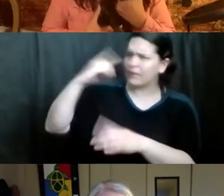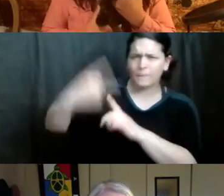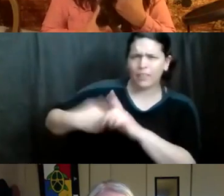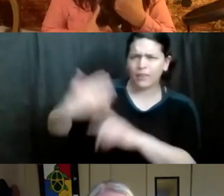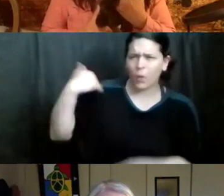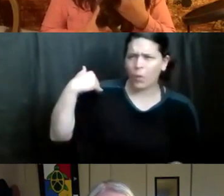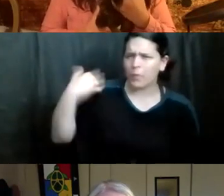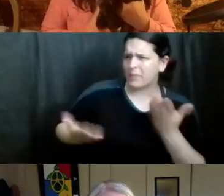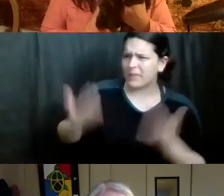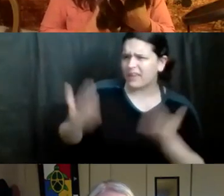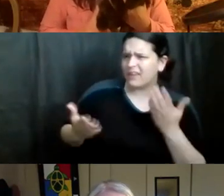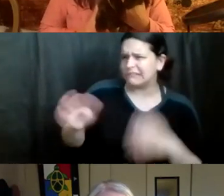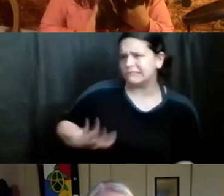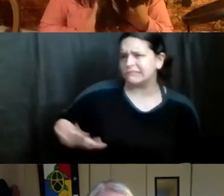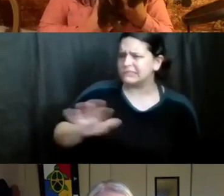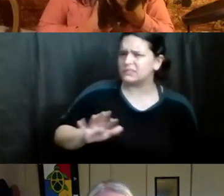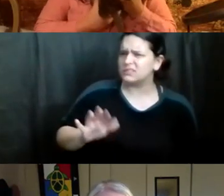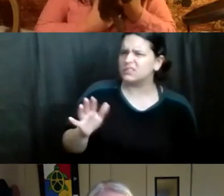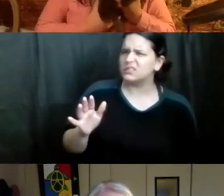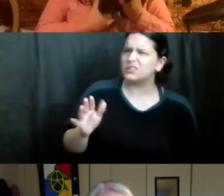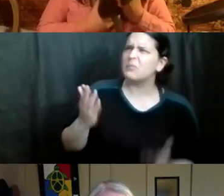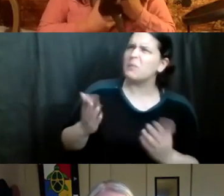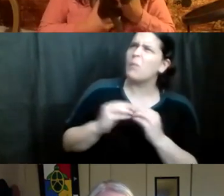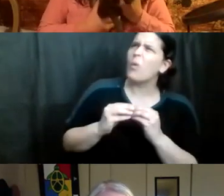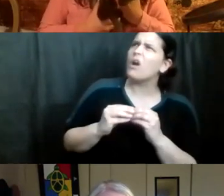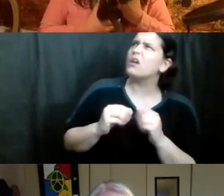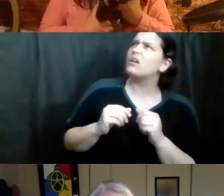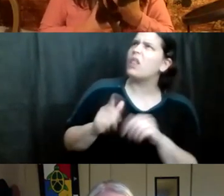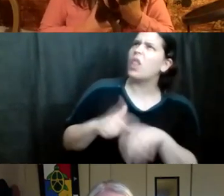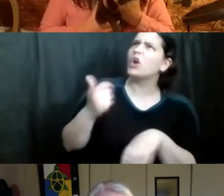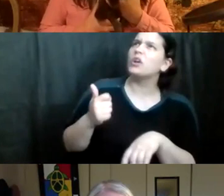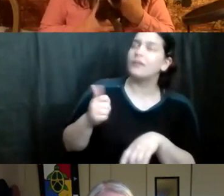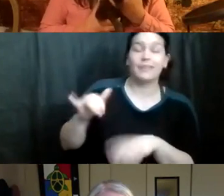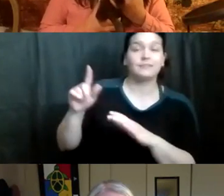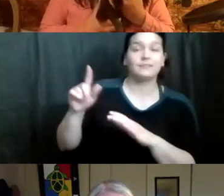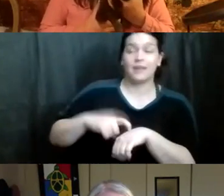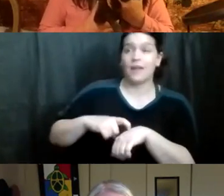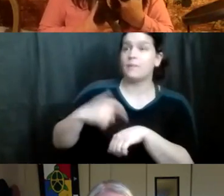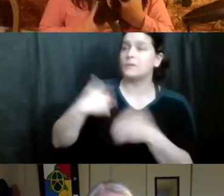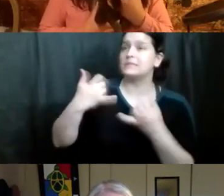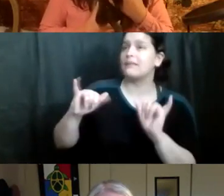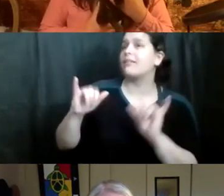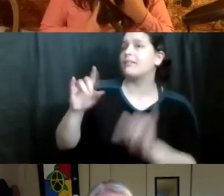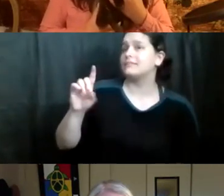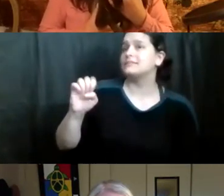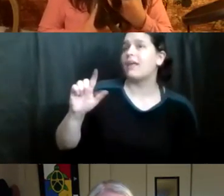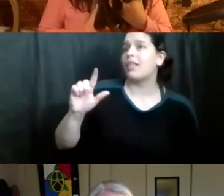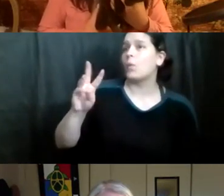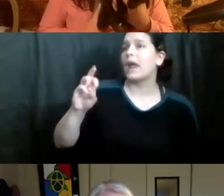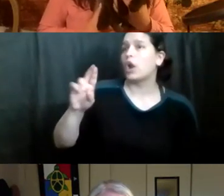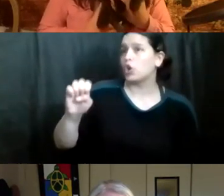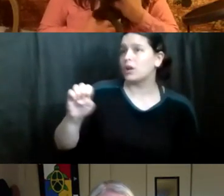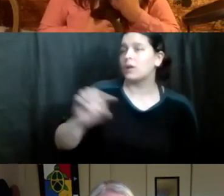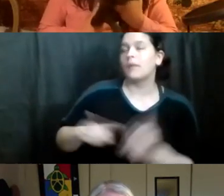maybe, or a little more than a month ago. At that time, I was in Delaware, but to all the attendees to